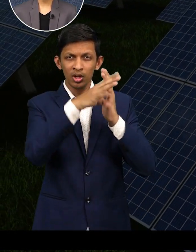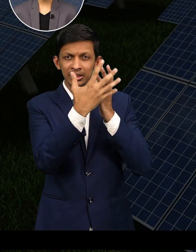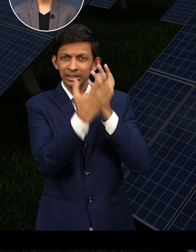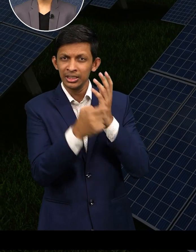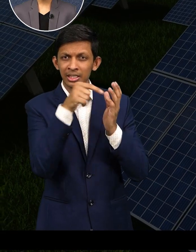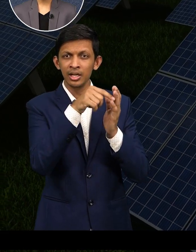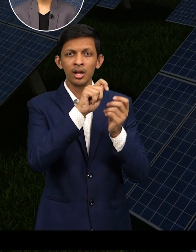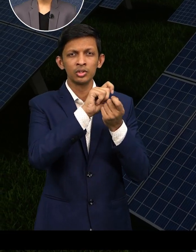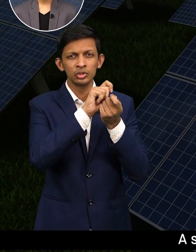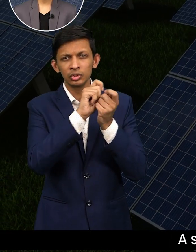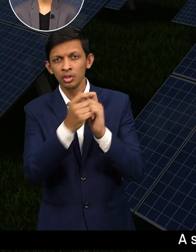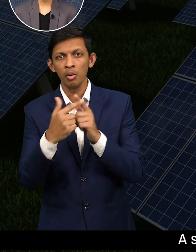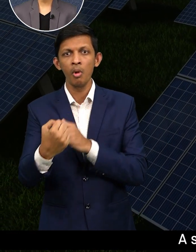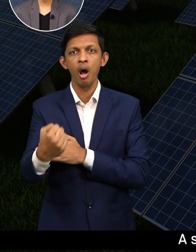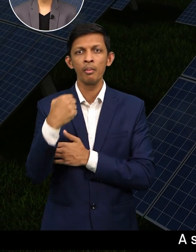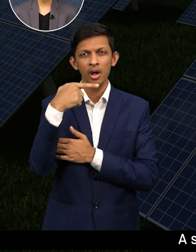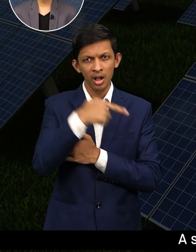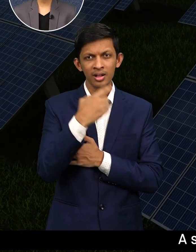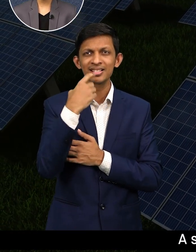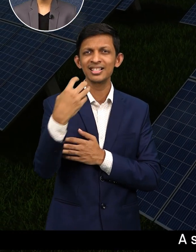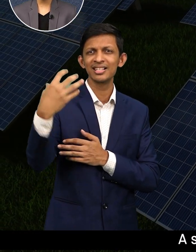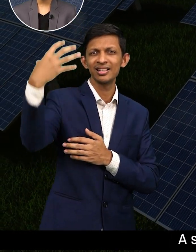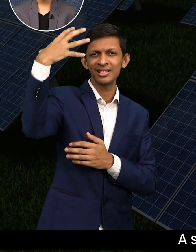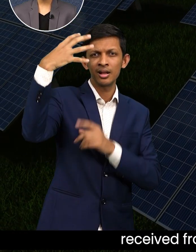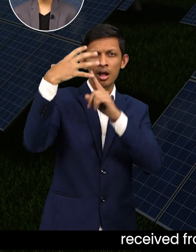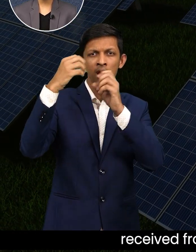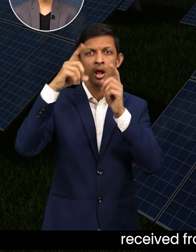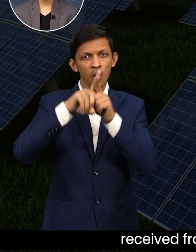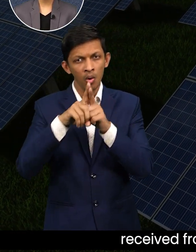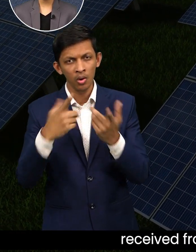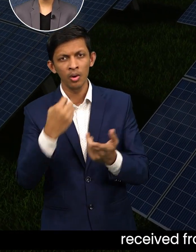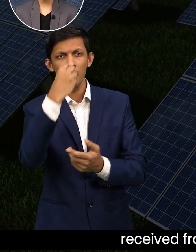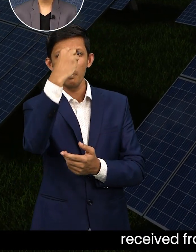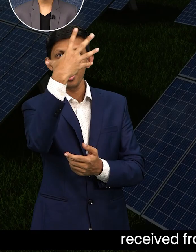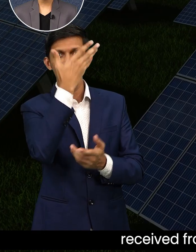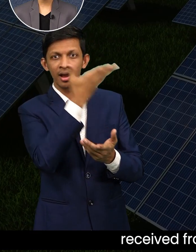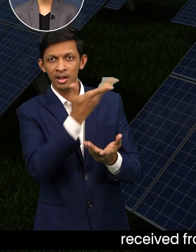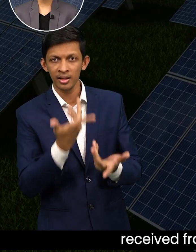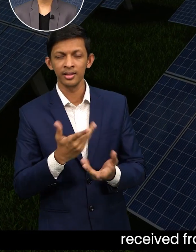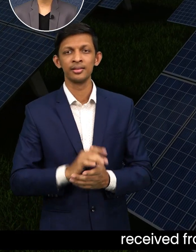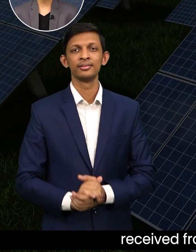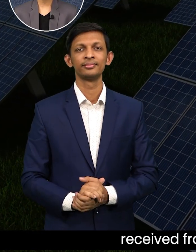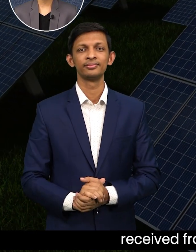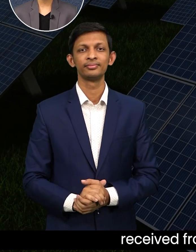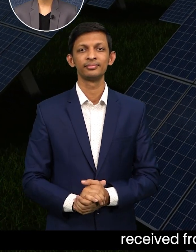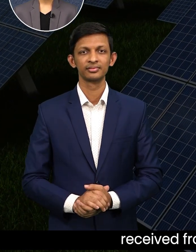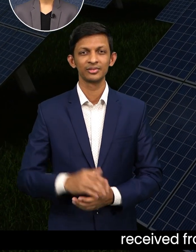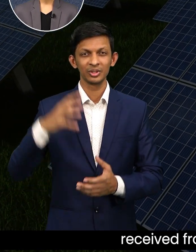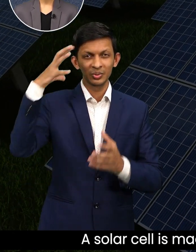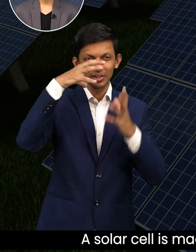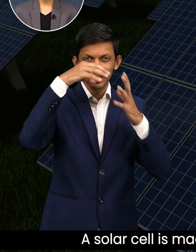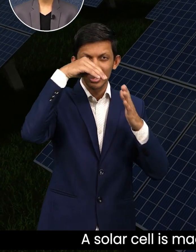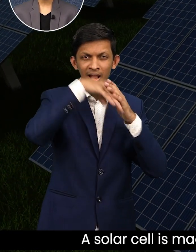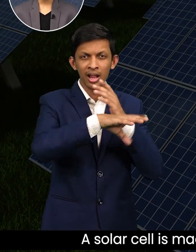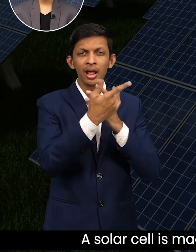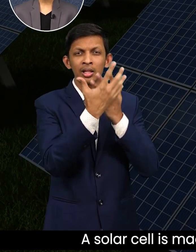Solar cells. A solar cell converts energy received from sunlight into electrical energy.